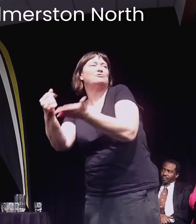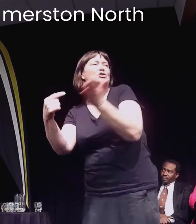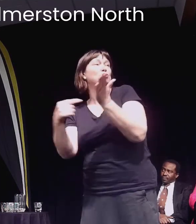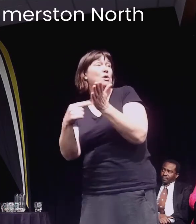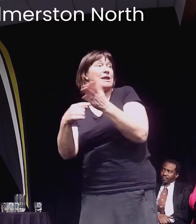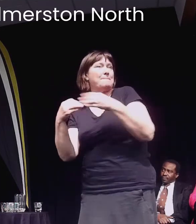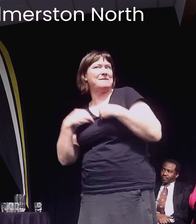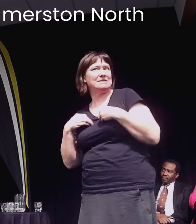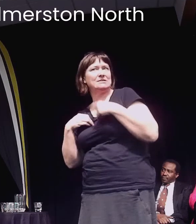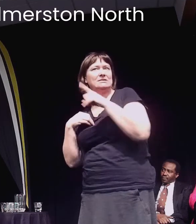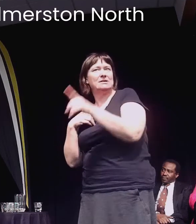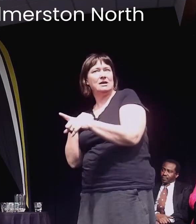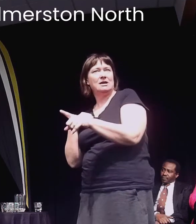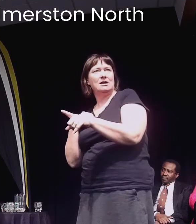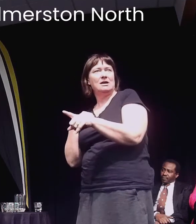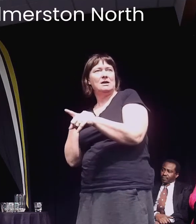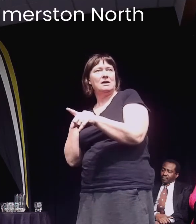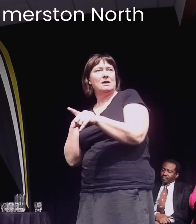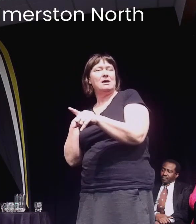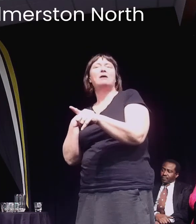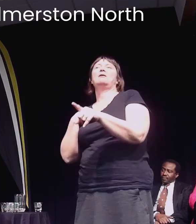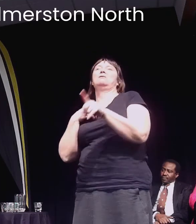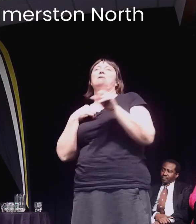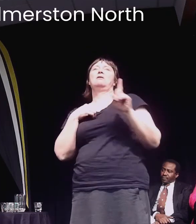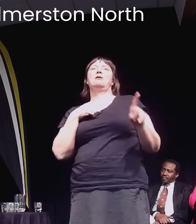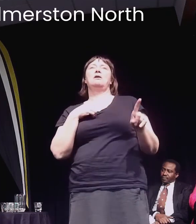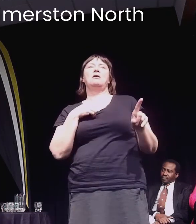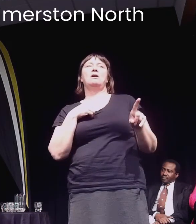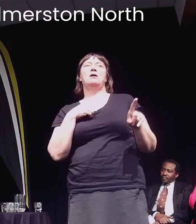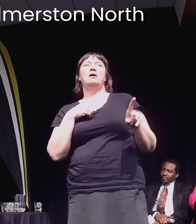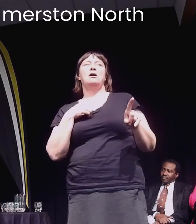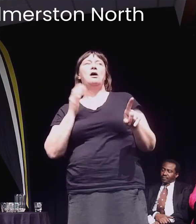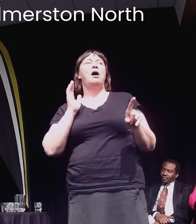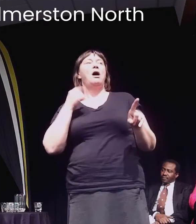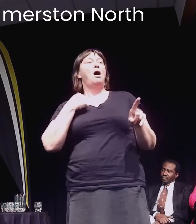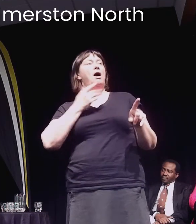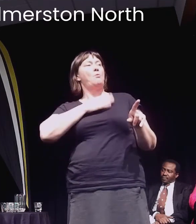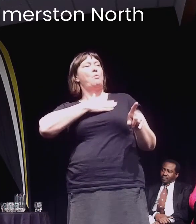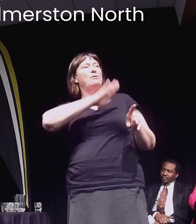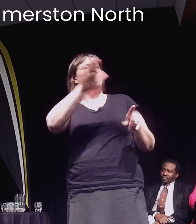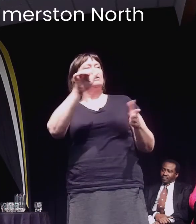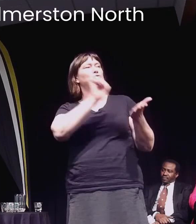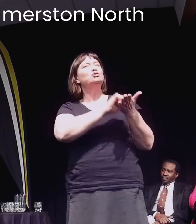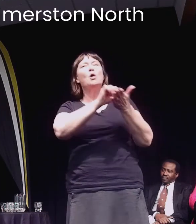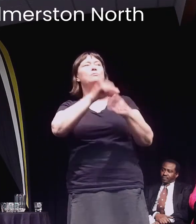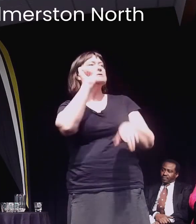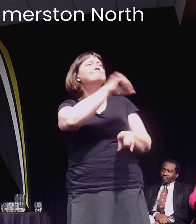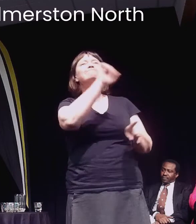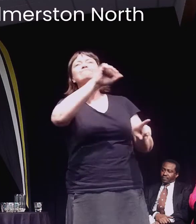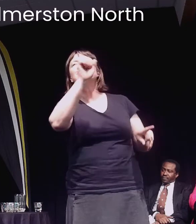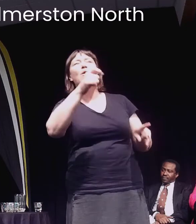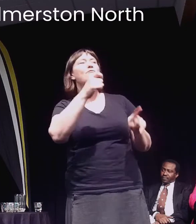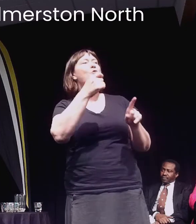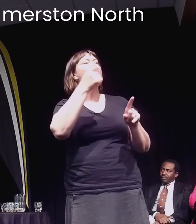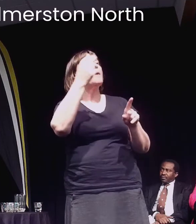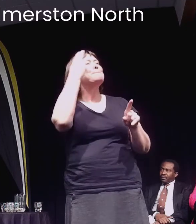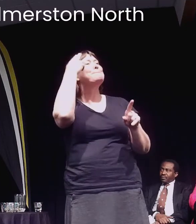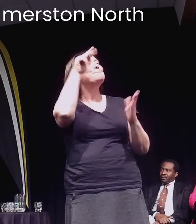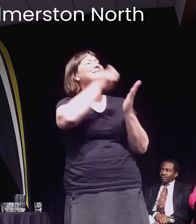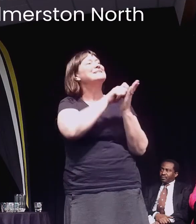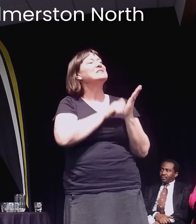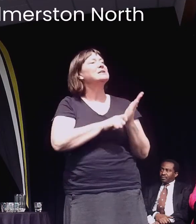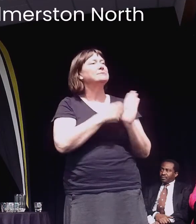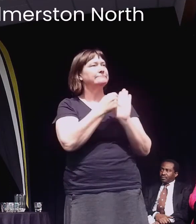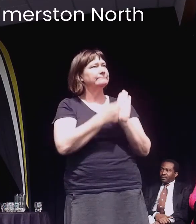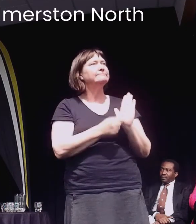walked outside and knocking over 100 stores or retailers to do a petition. And I'm not a good